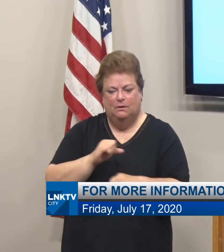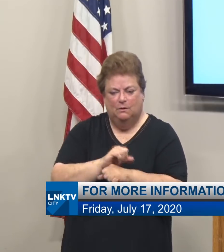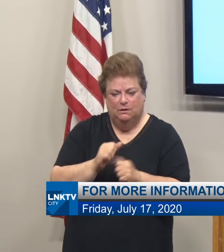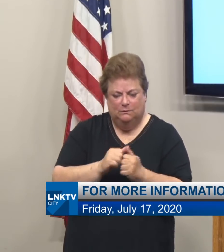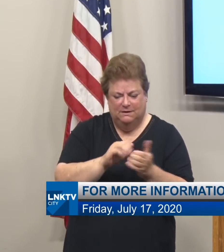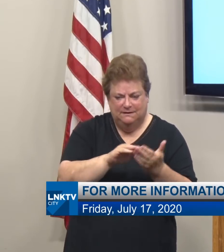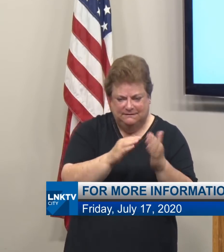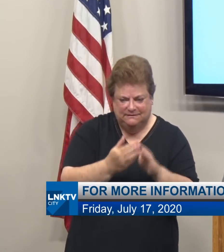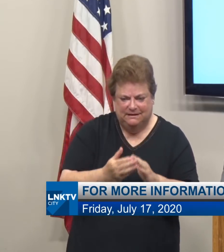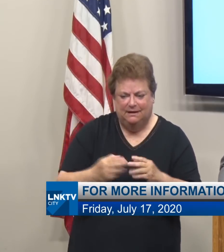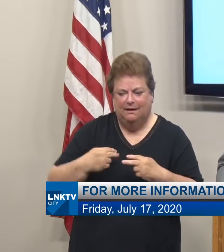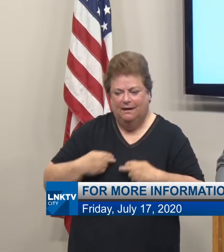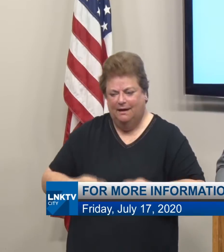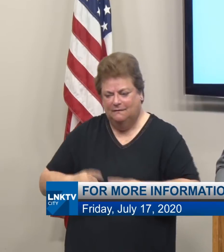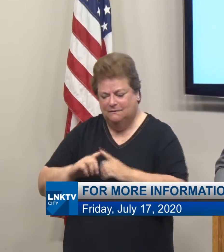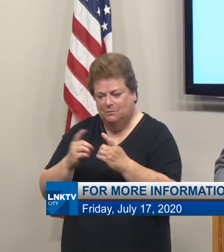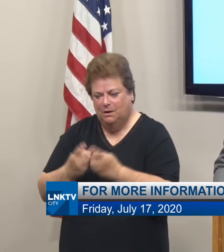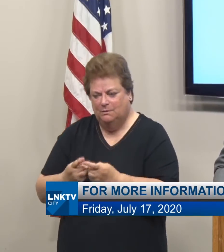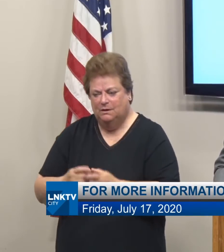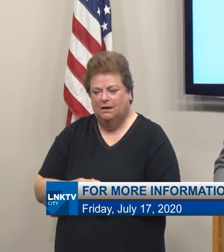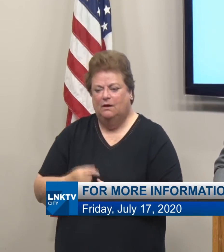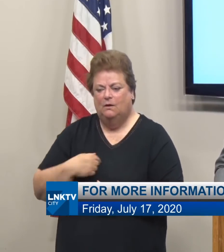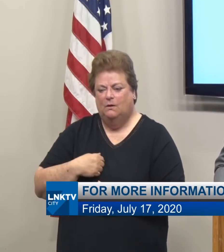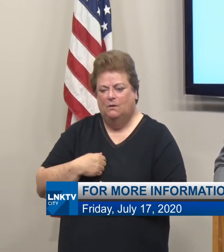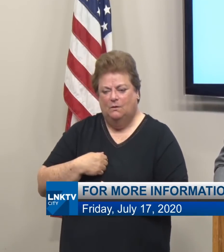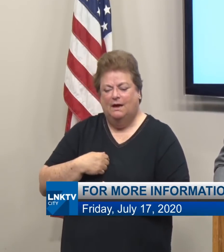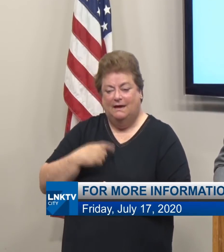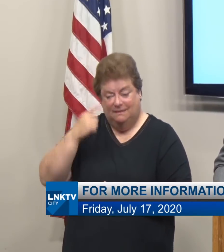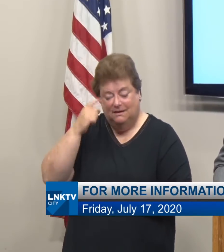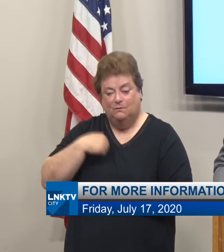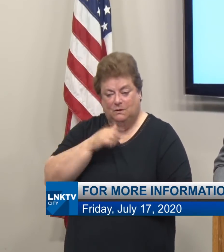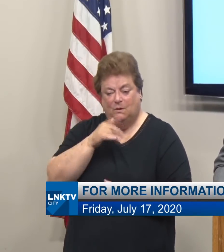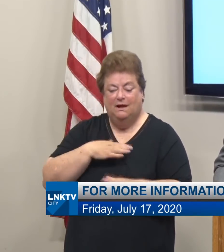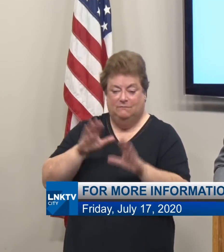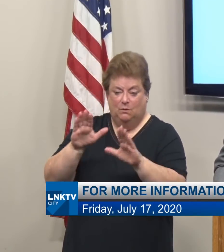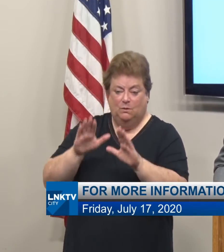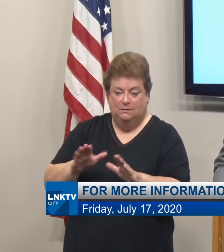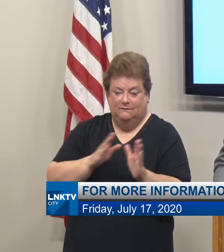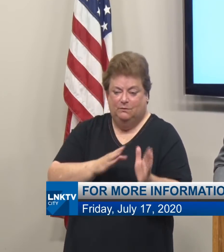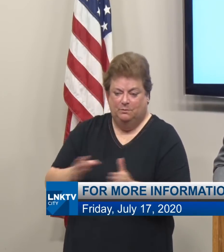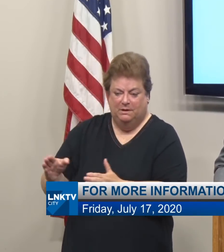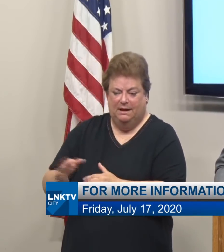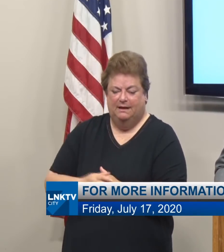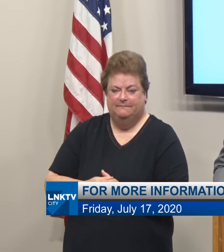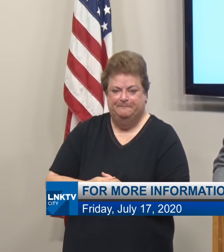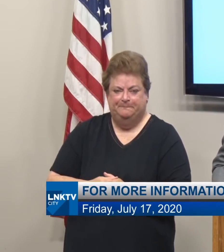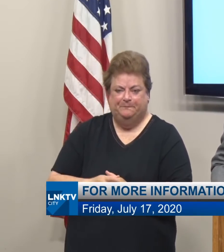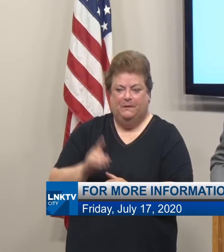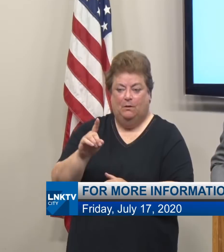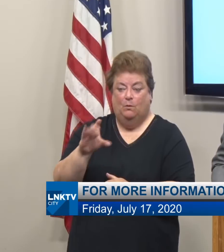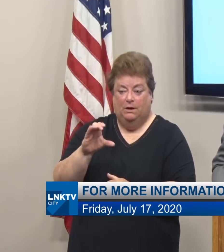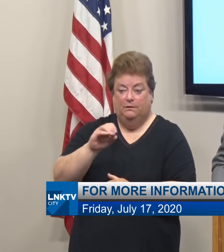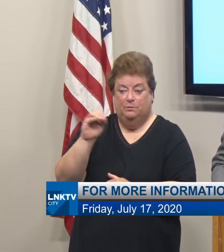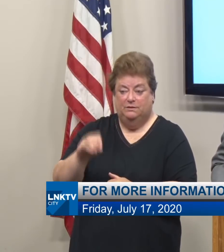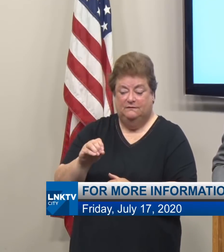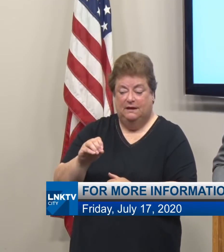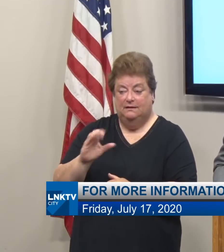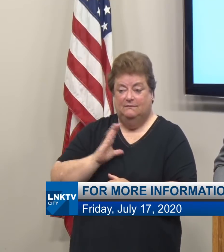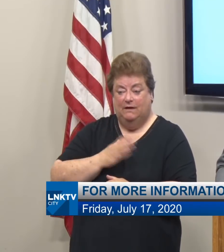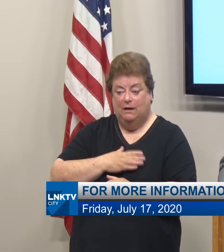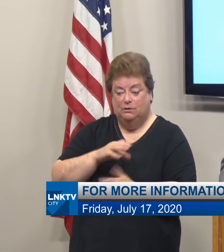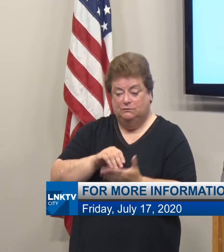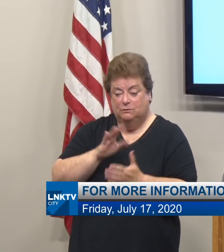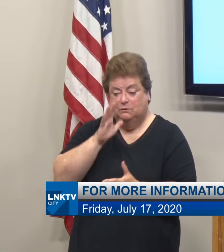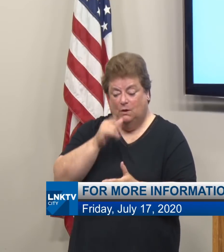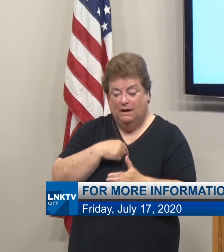health department, we have what we think is going to be an excellent plan. And that 100% of our students will have access to school,